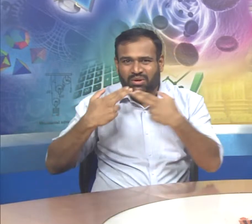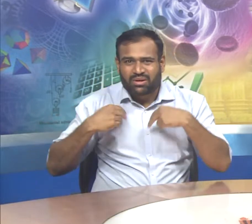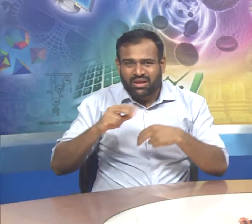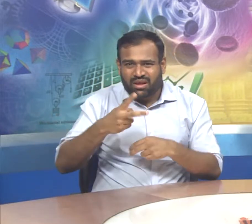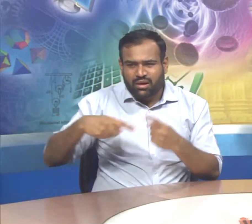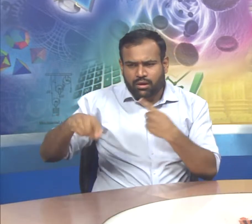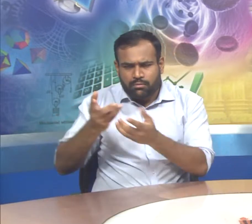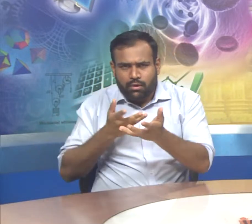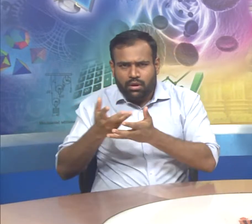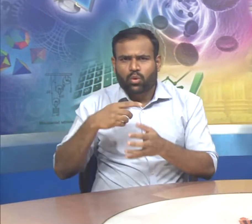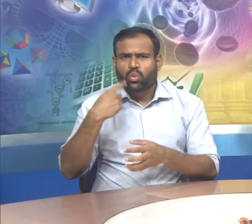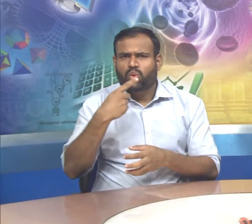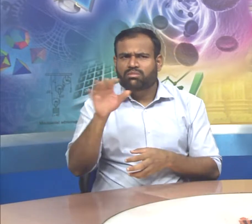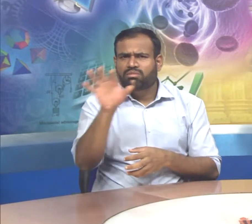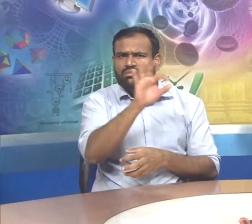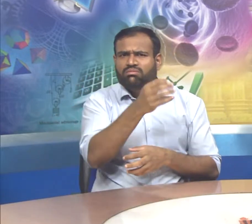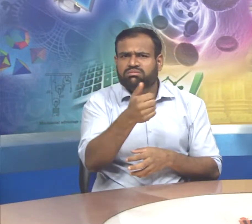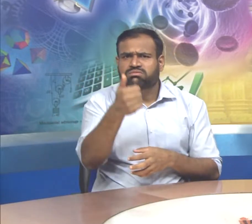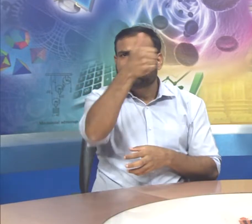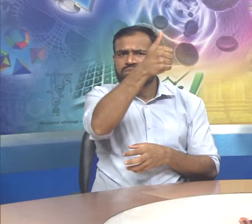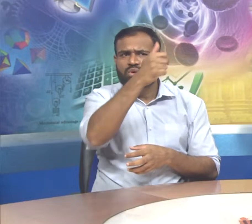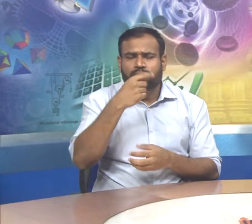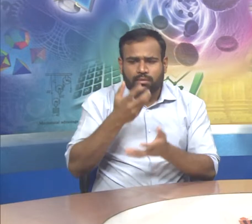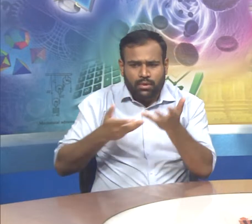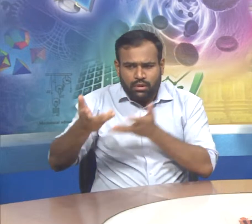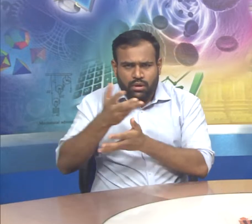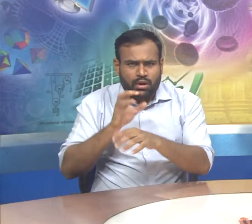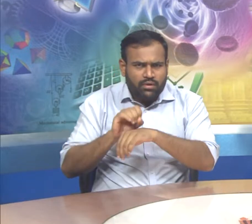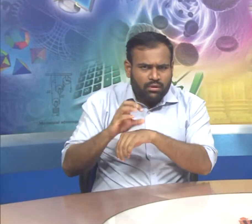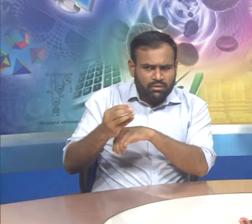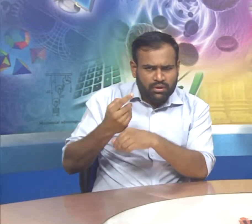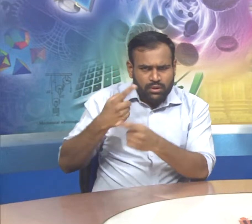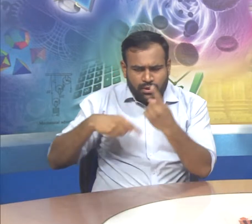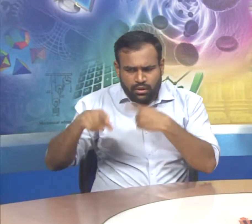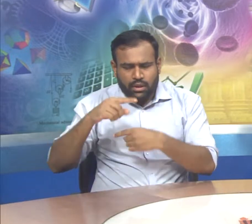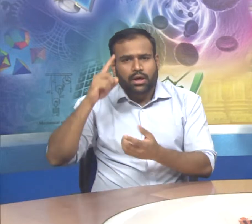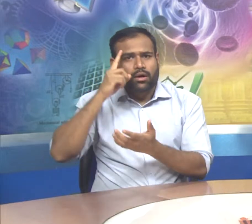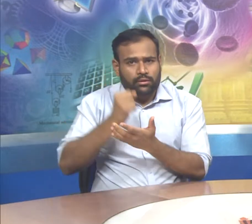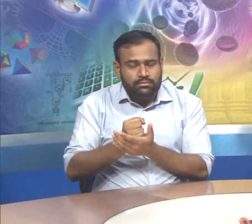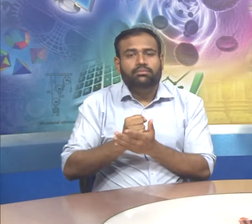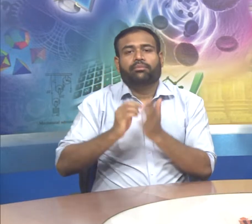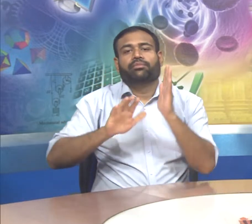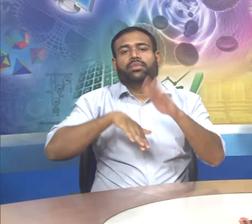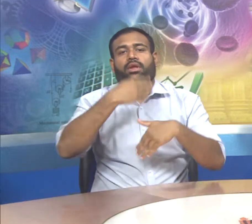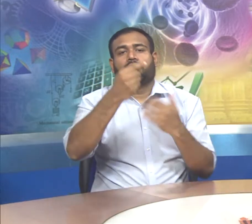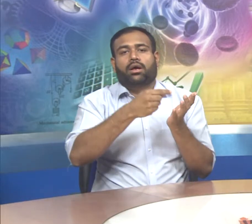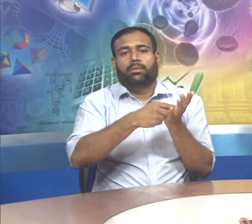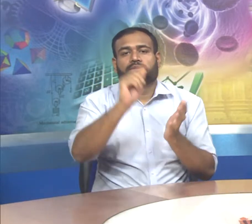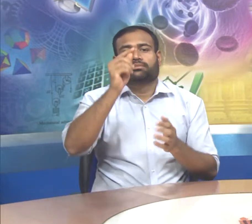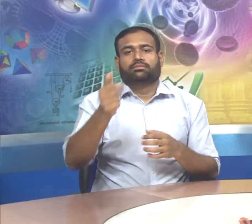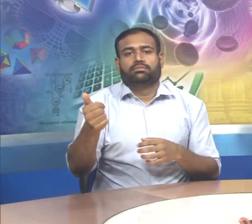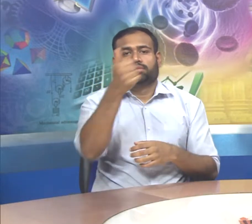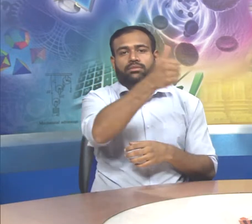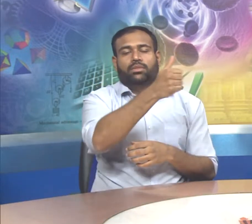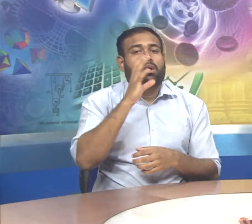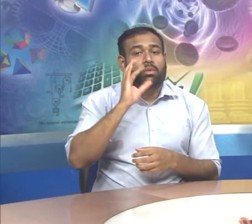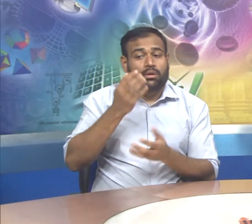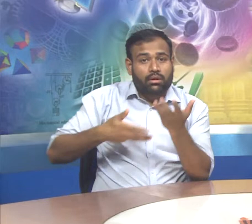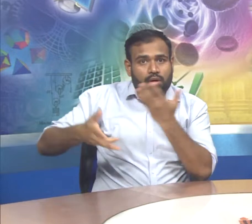constitutionally required to consult such other judges of the Supreme Court as he